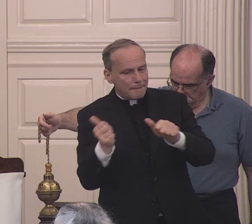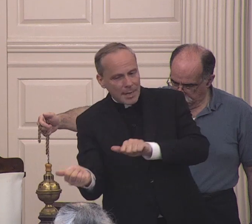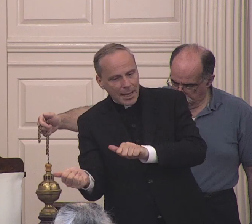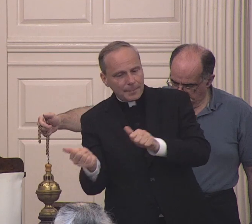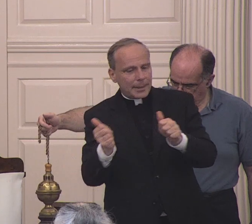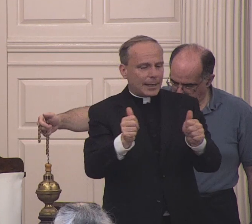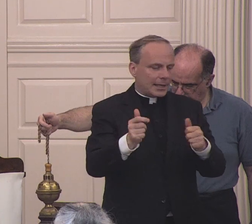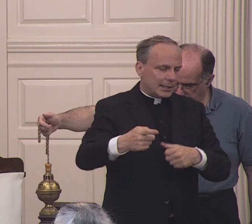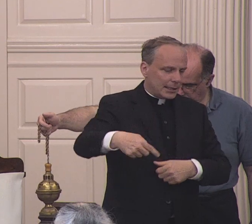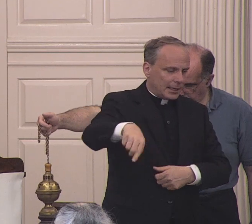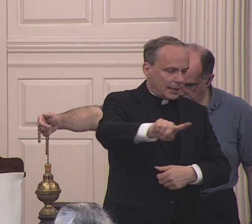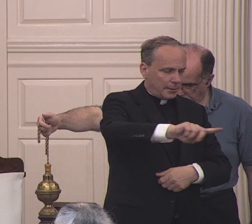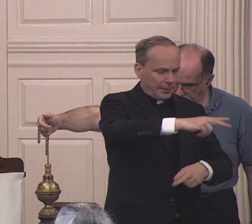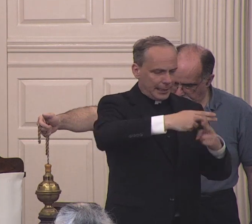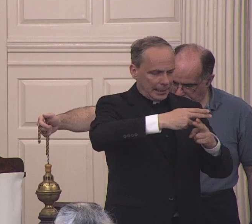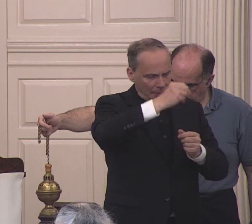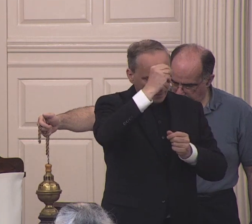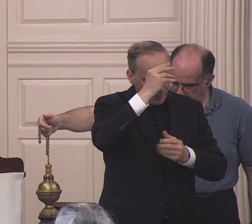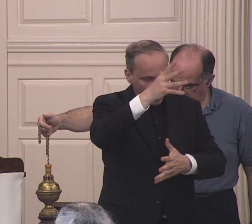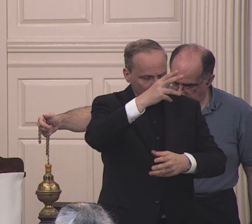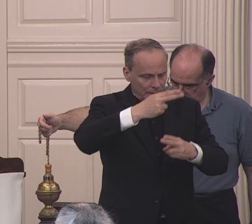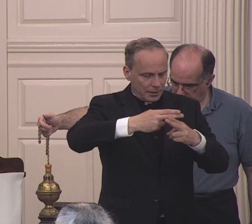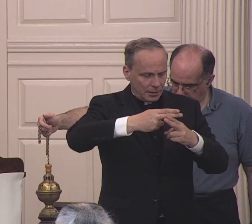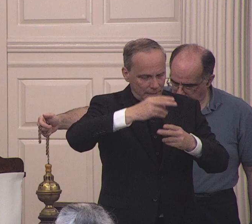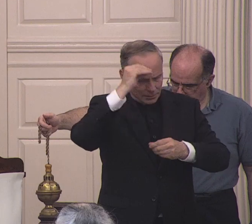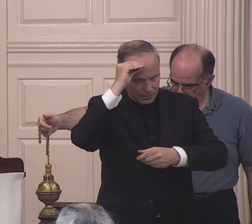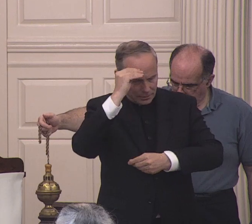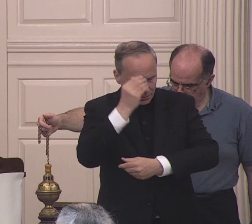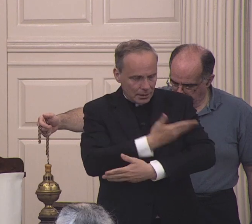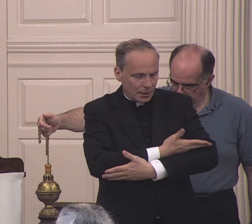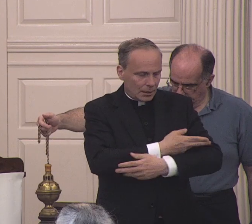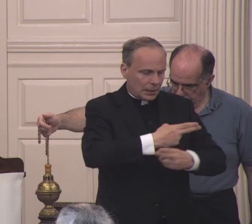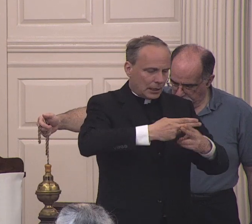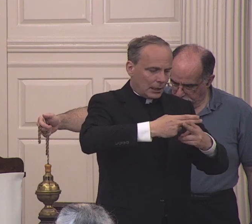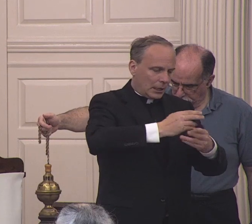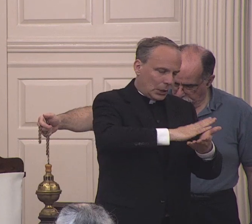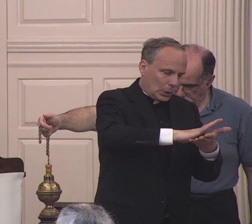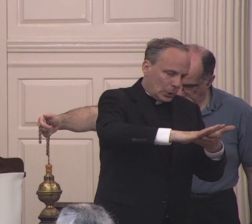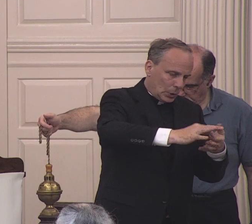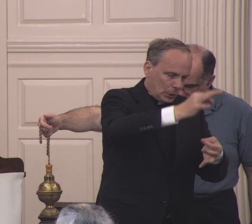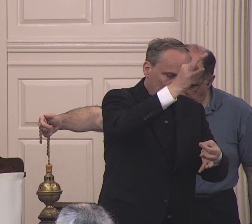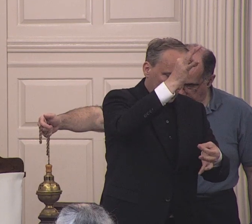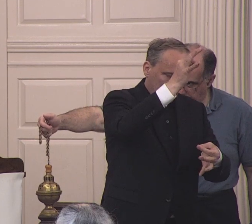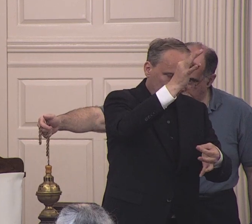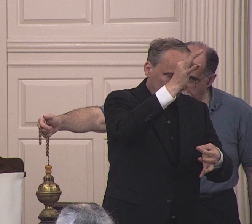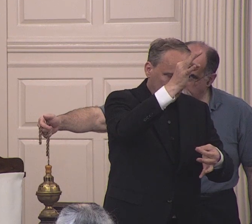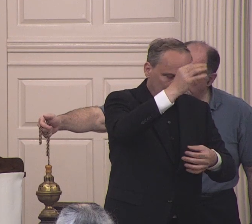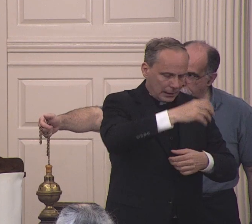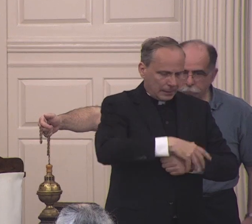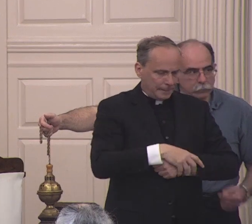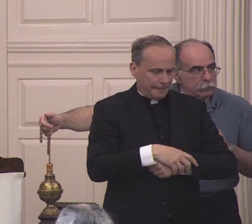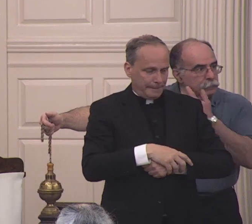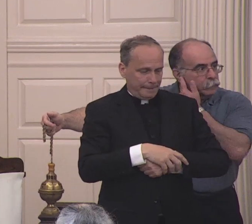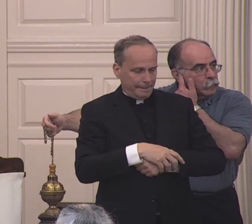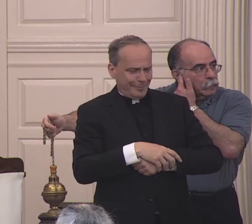baptizing them in the name of the Father, and of the Son, and of the Holy